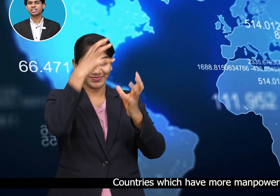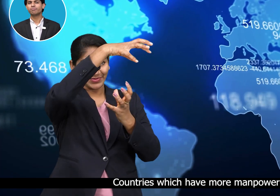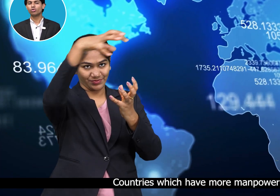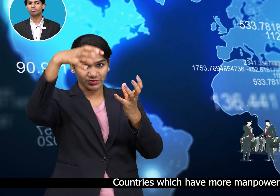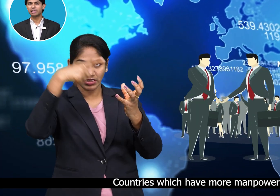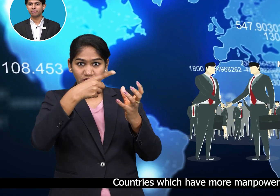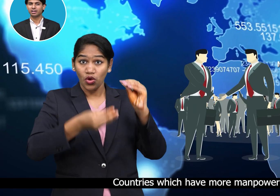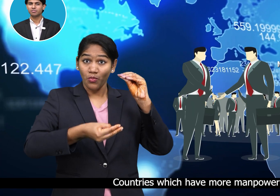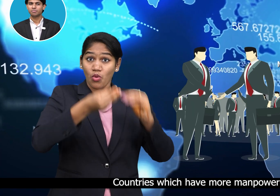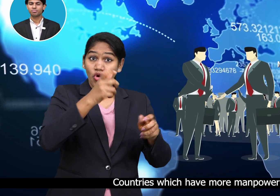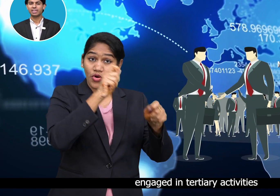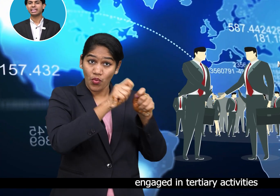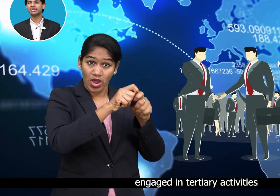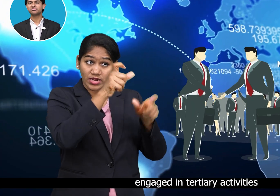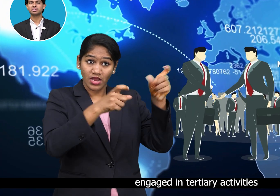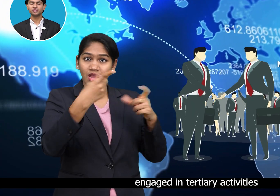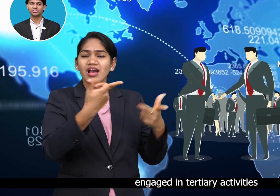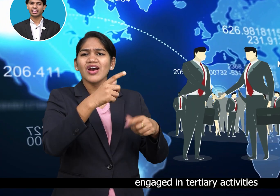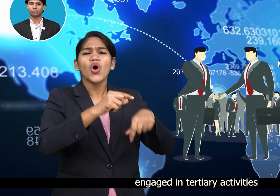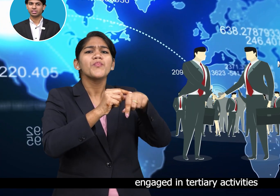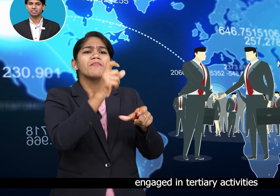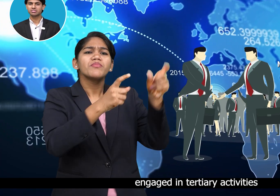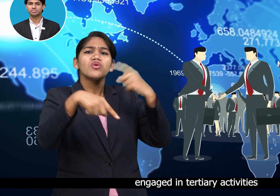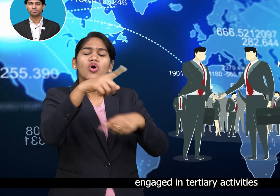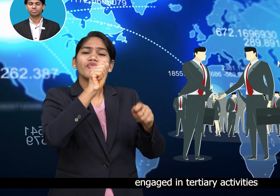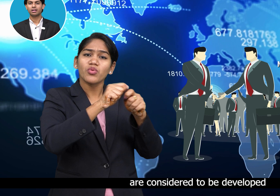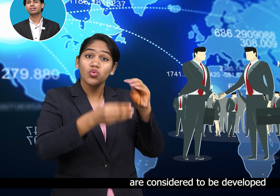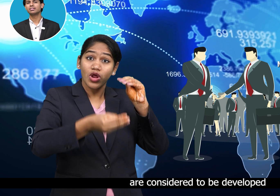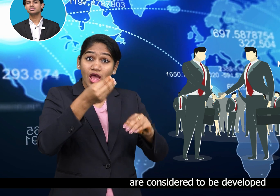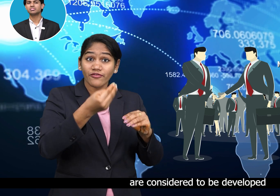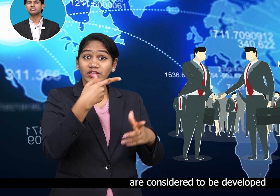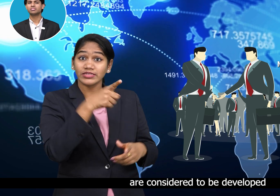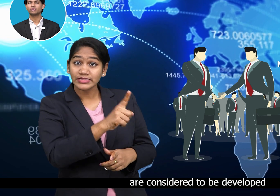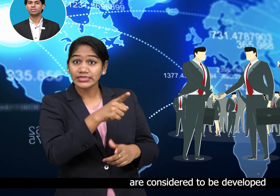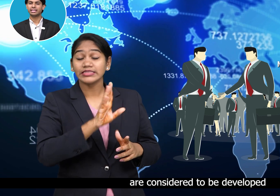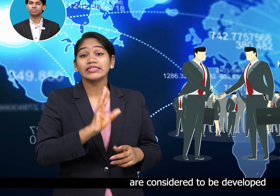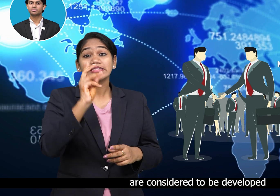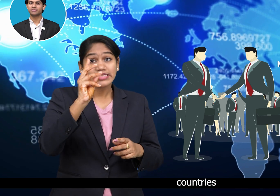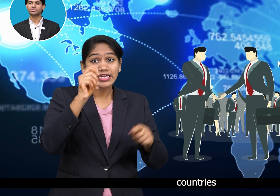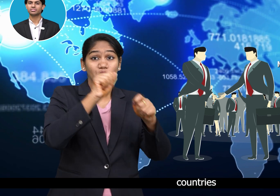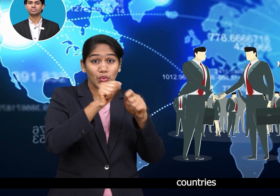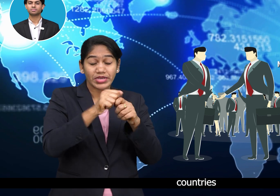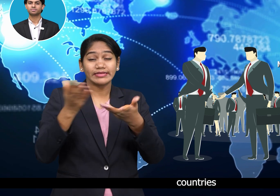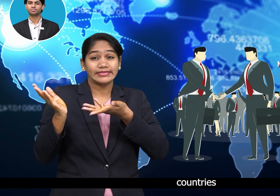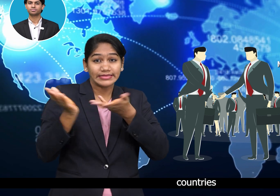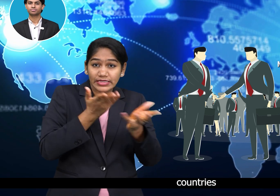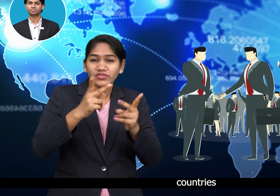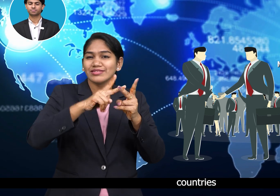Countries which have more manpower engaged in tertiary activities are considered to be developed